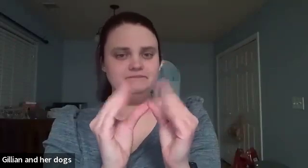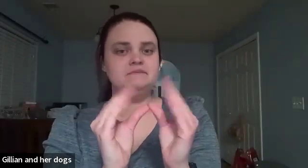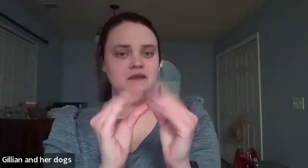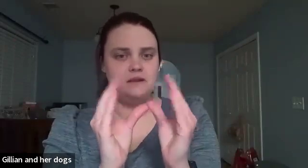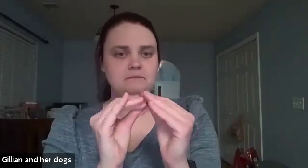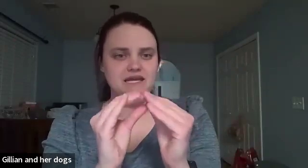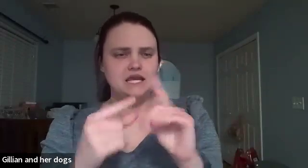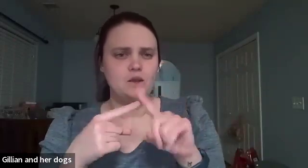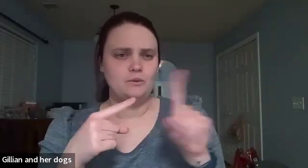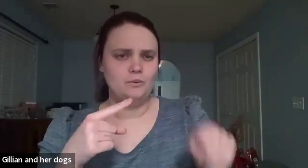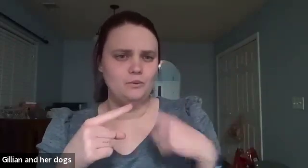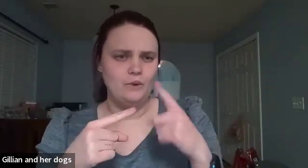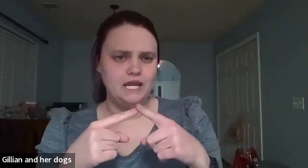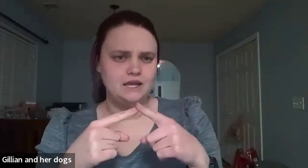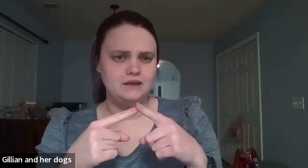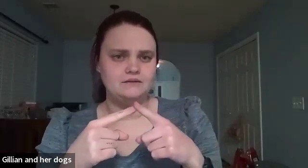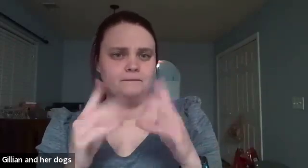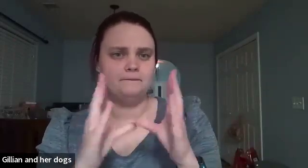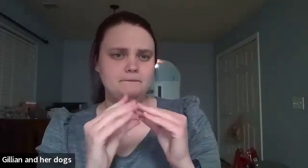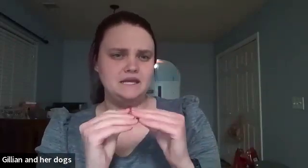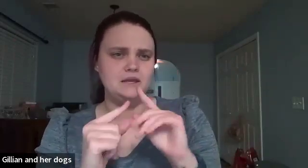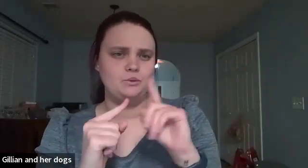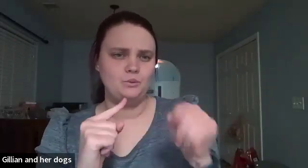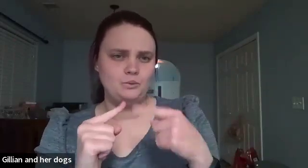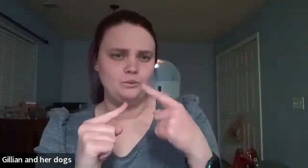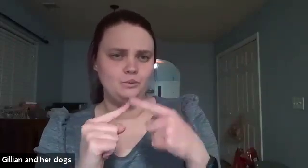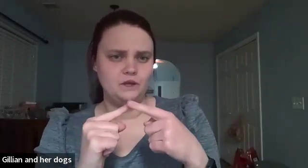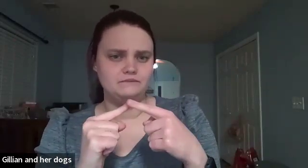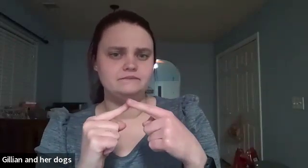Meeting. Meeting. When. Meeting. When.